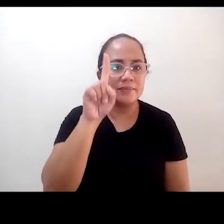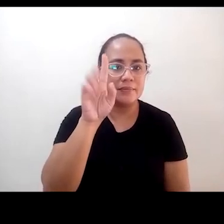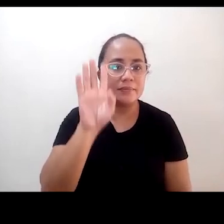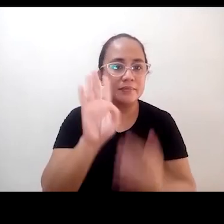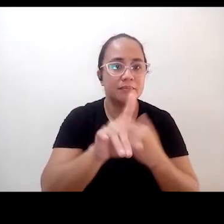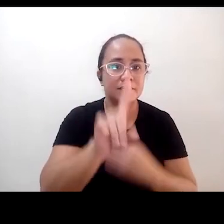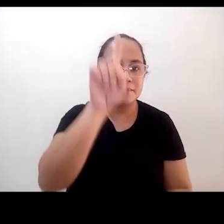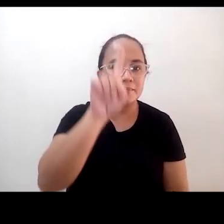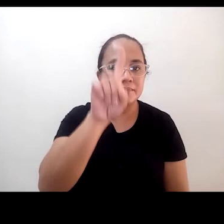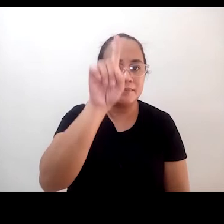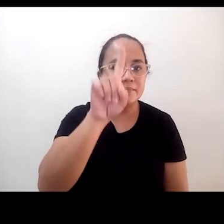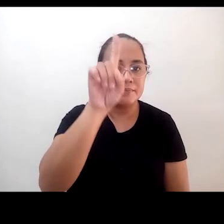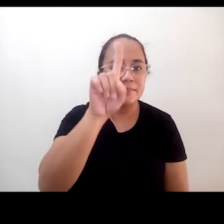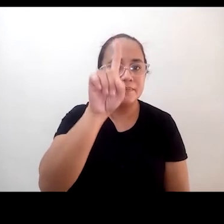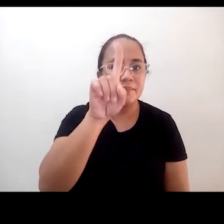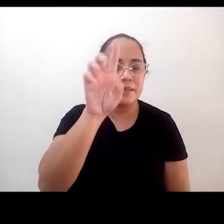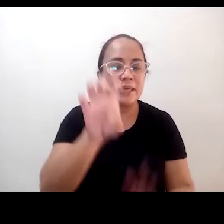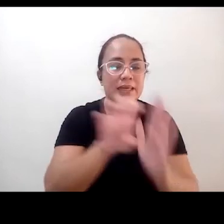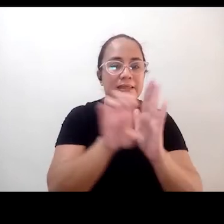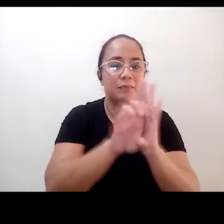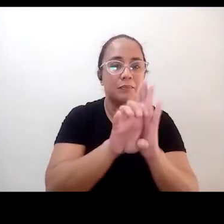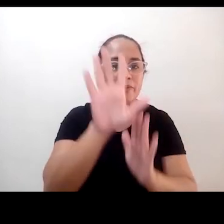Back up to the example 5.